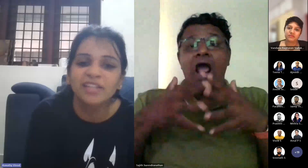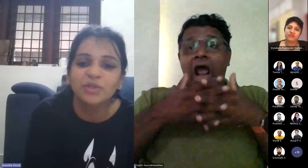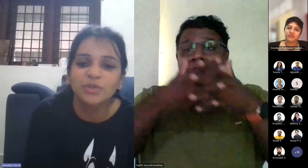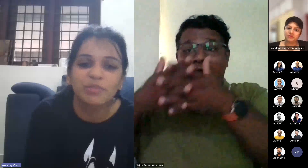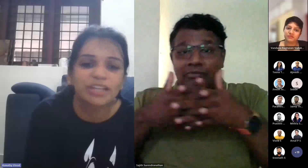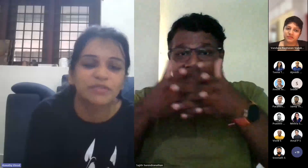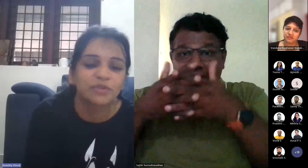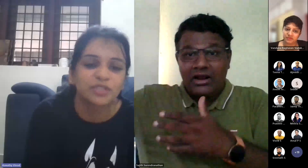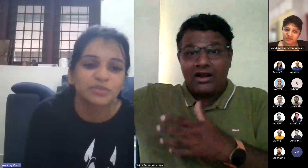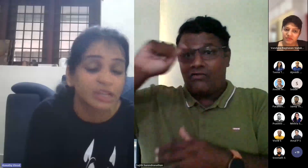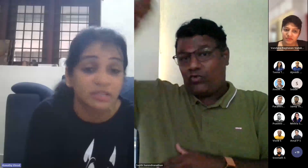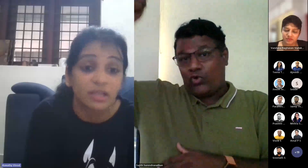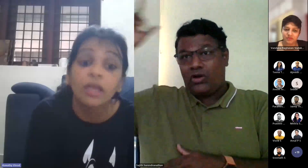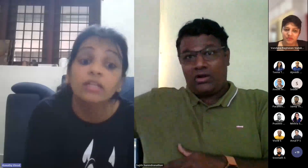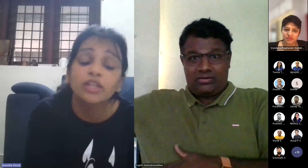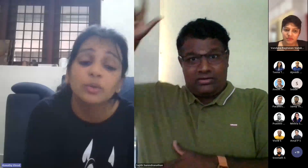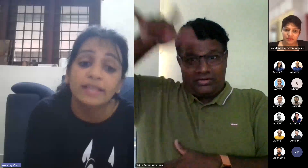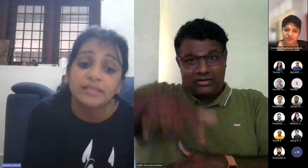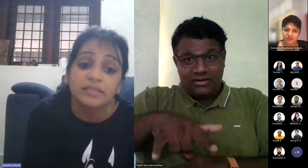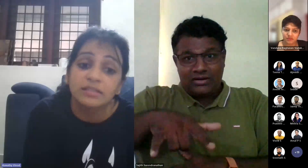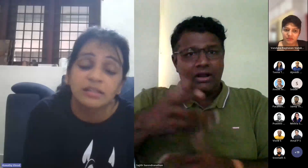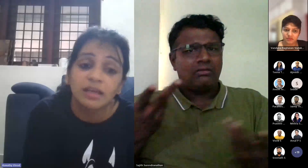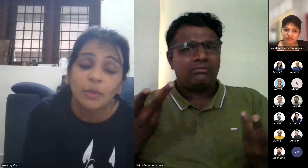sometimes that's also a big confusion for us. In the